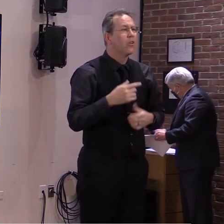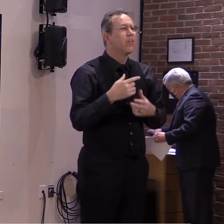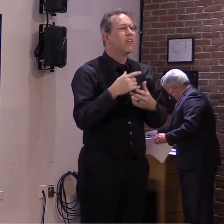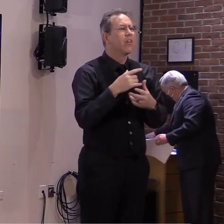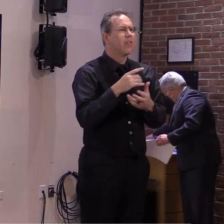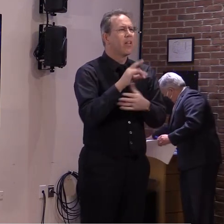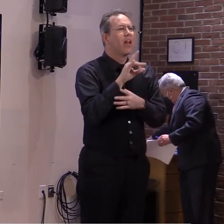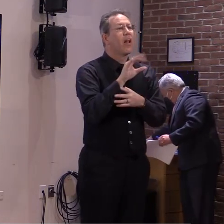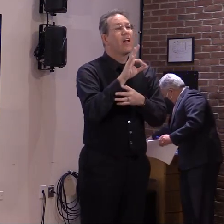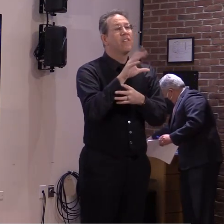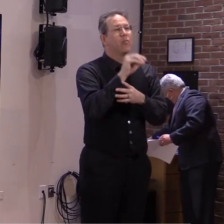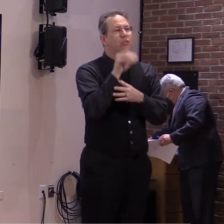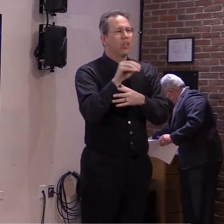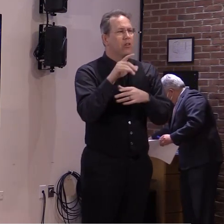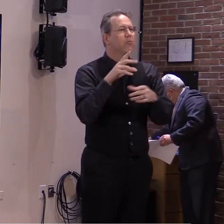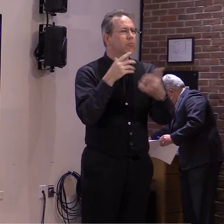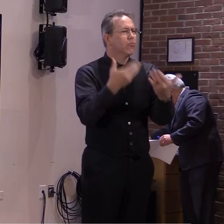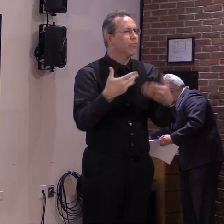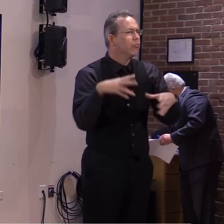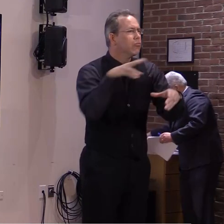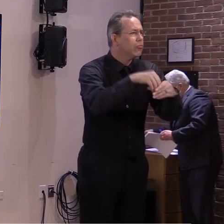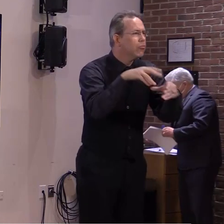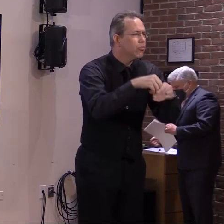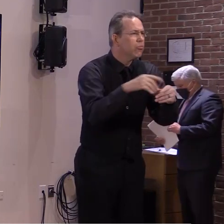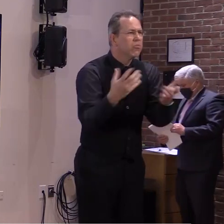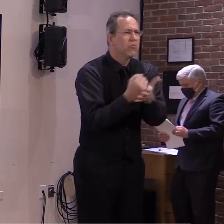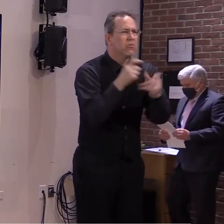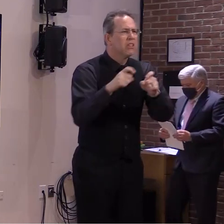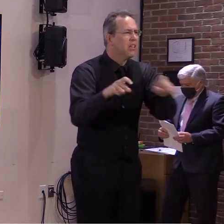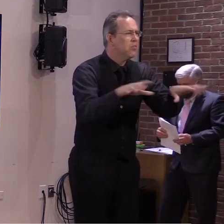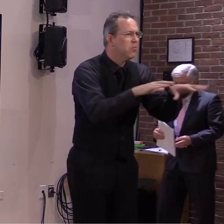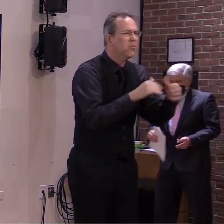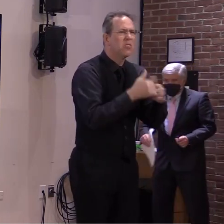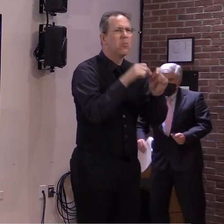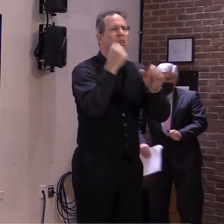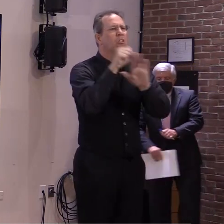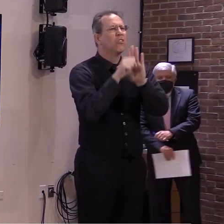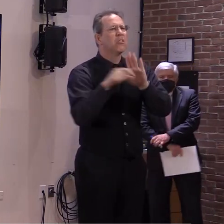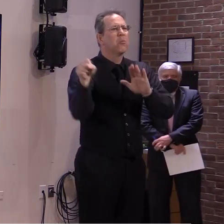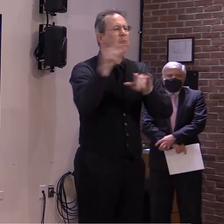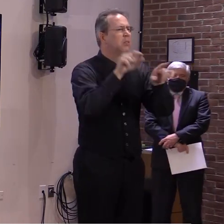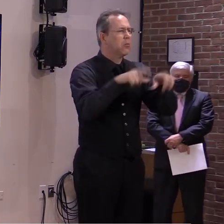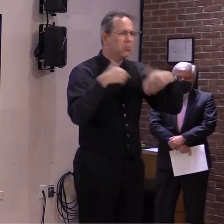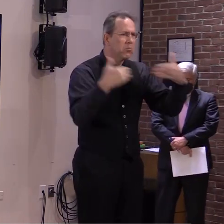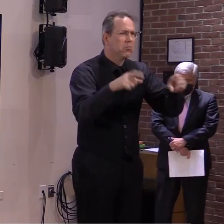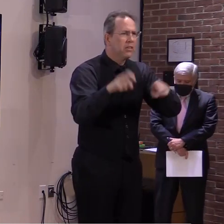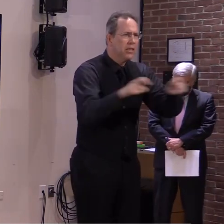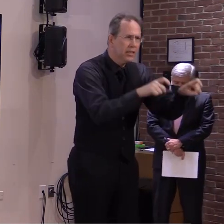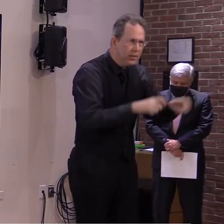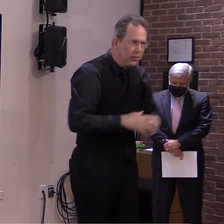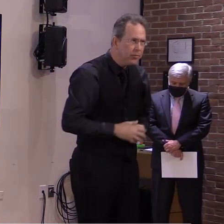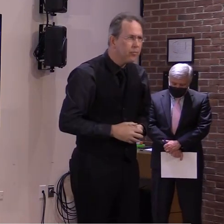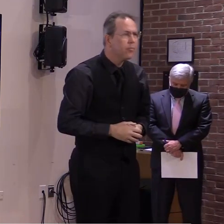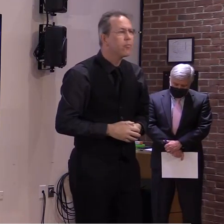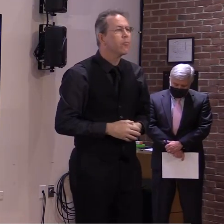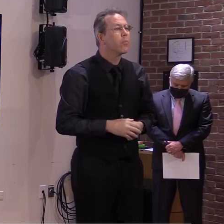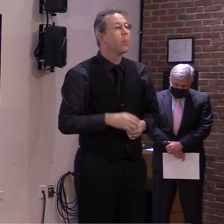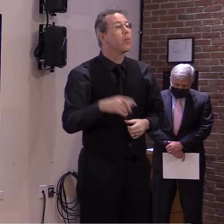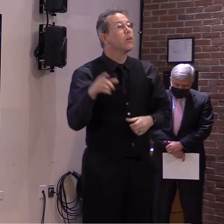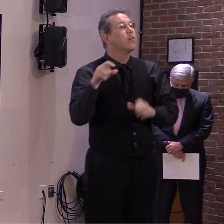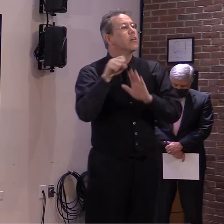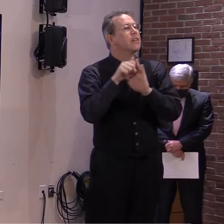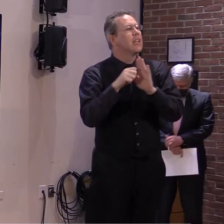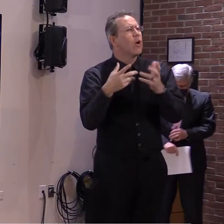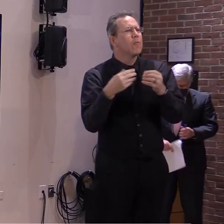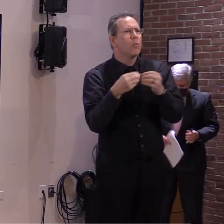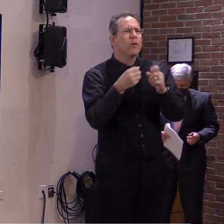This is the approach that most states are taking. A few states submitted more elaborate waiver requests before the U.S. Department of Education announced